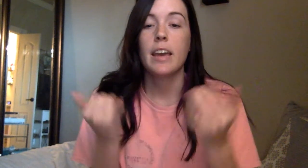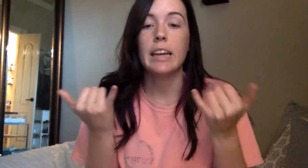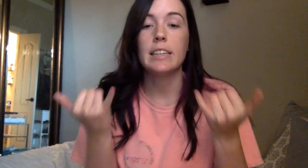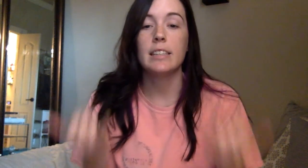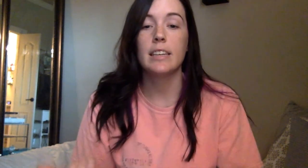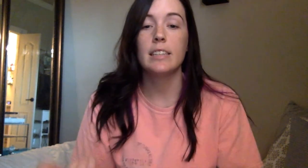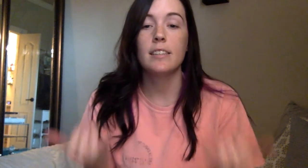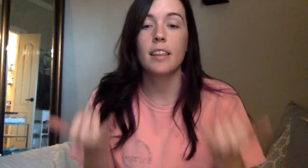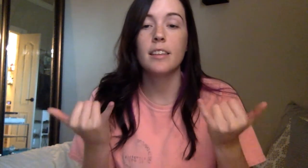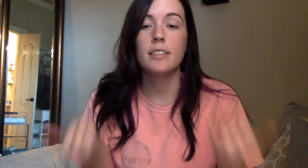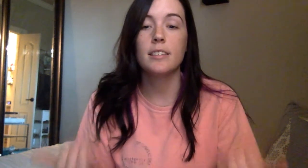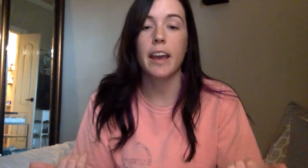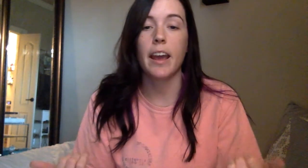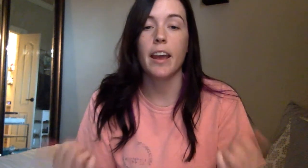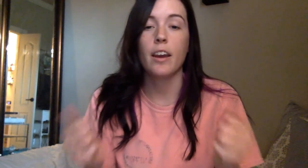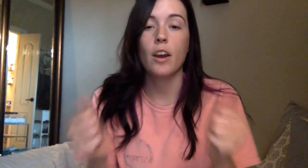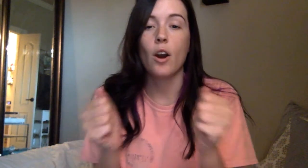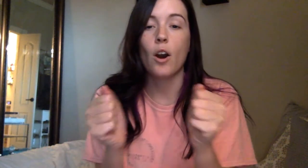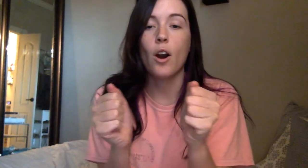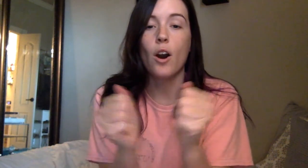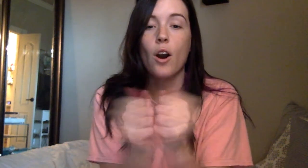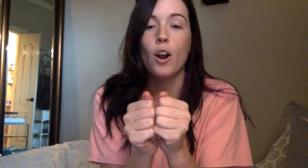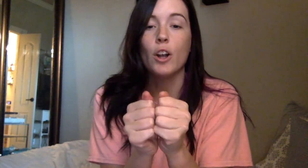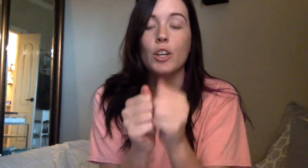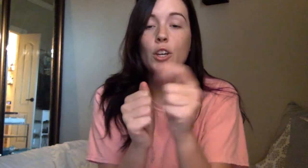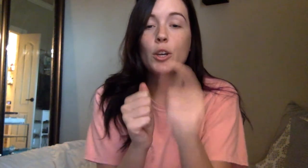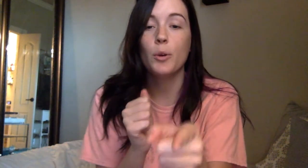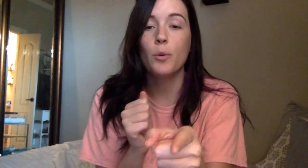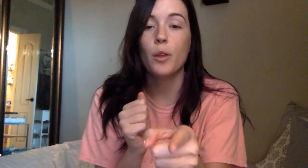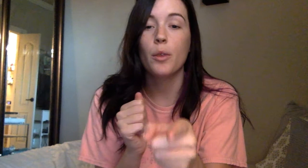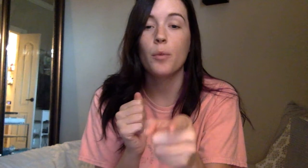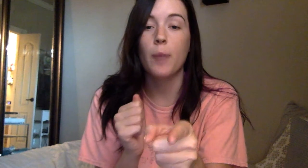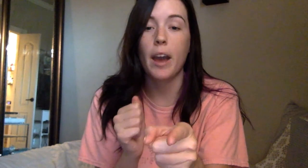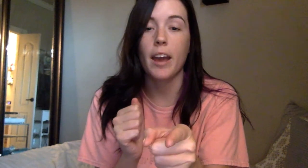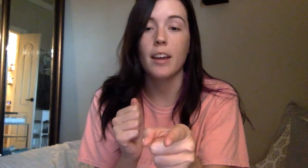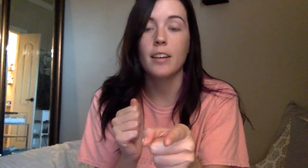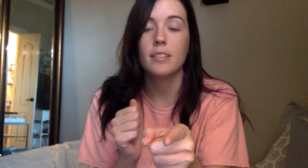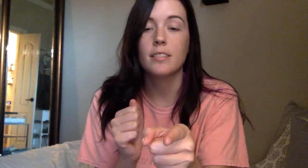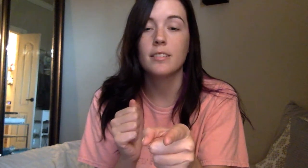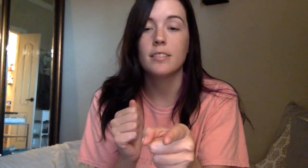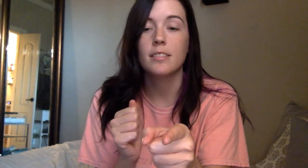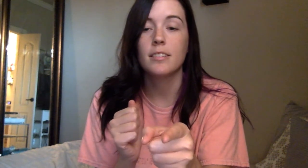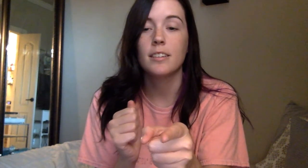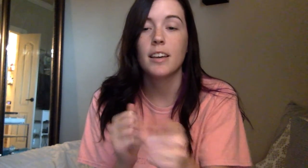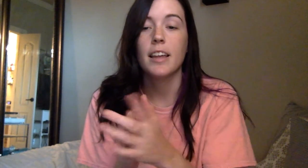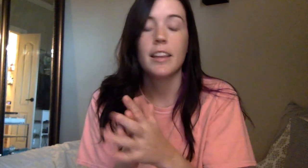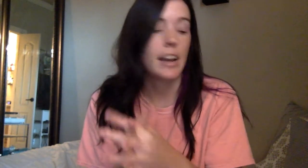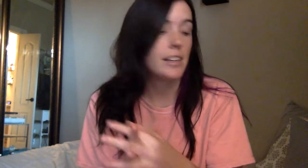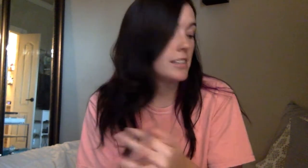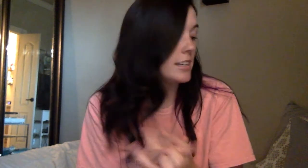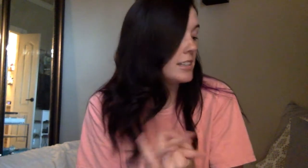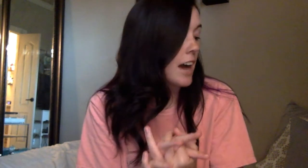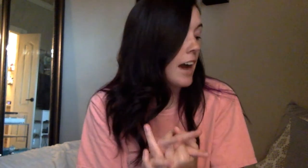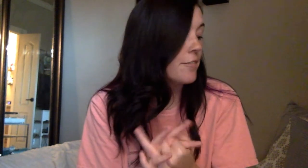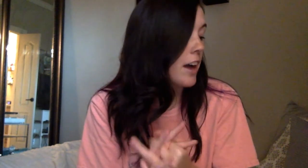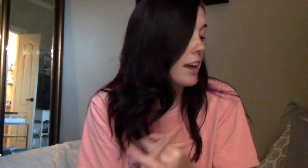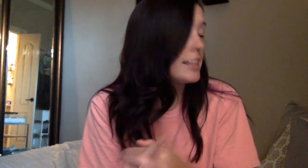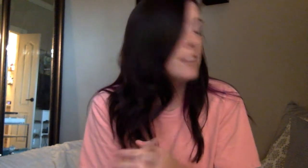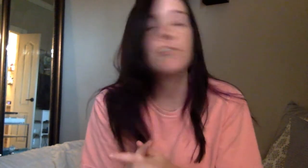Is this the day? Are you the way? Next is, I finally find